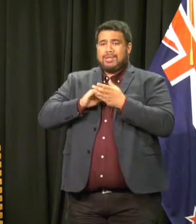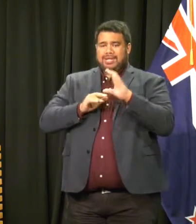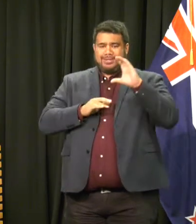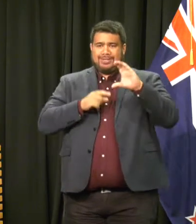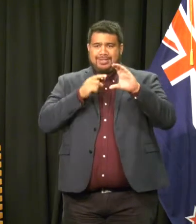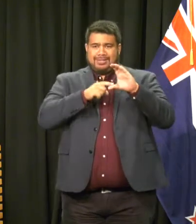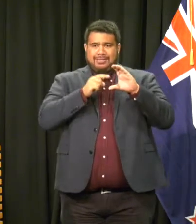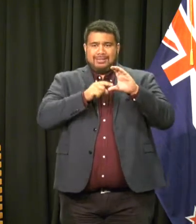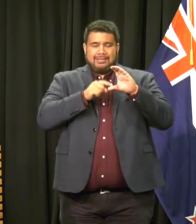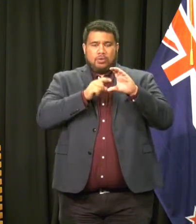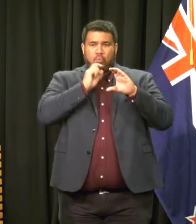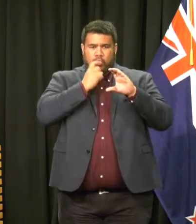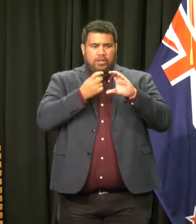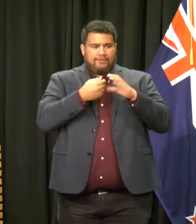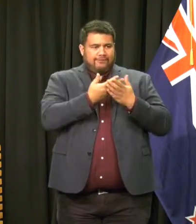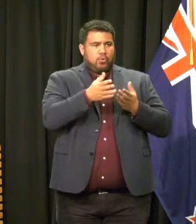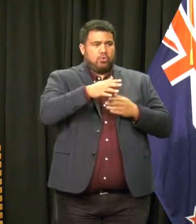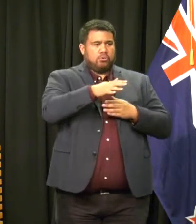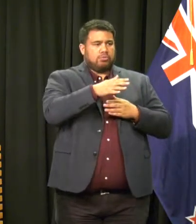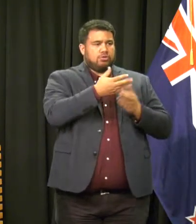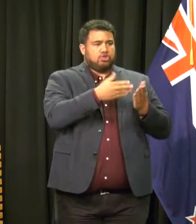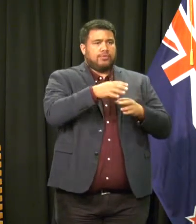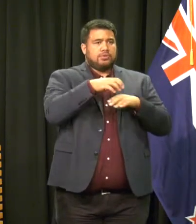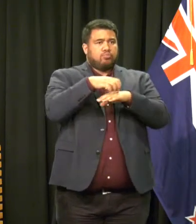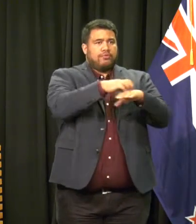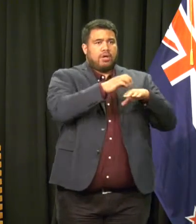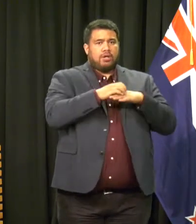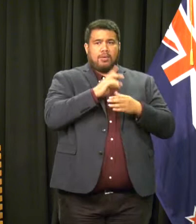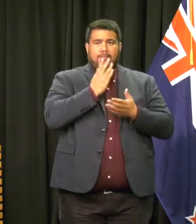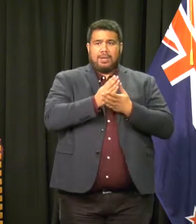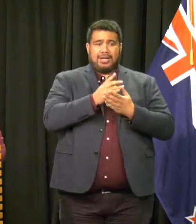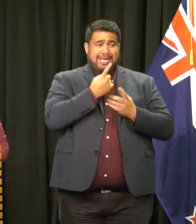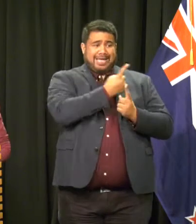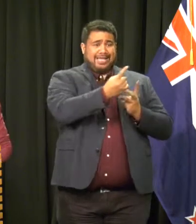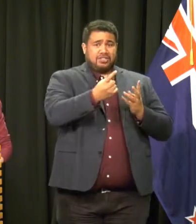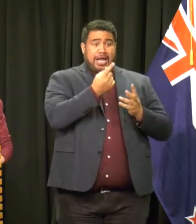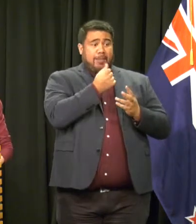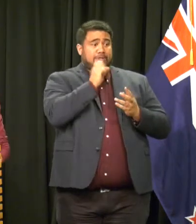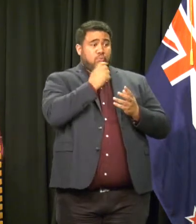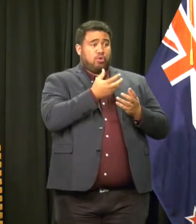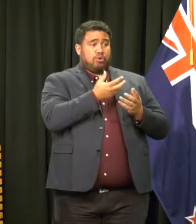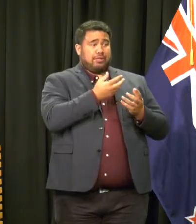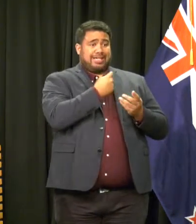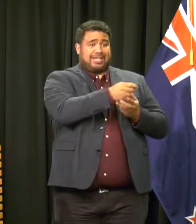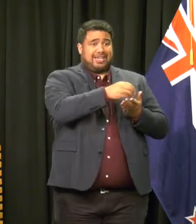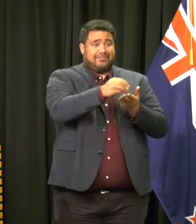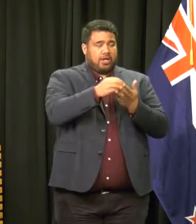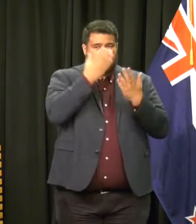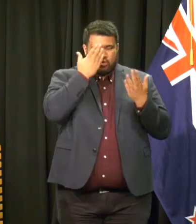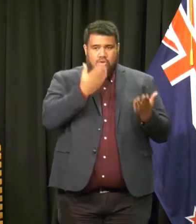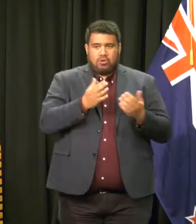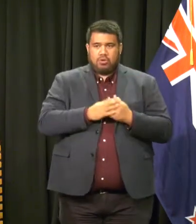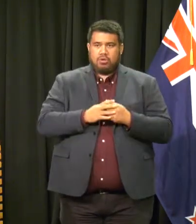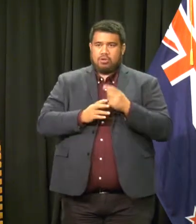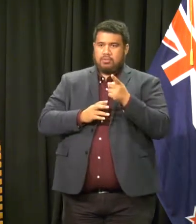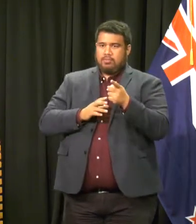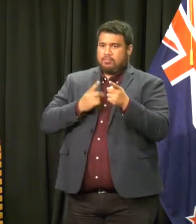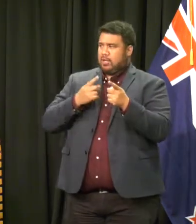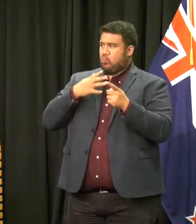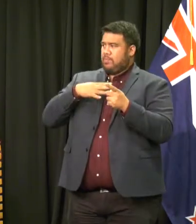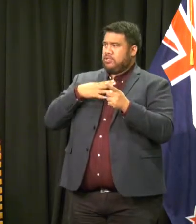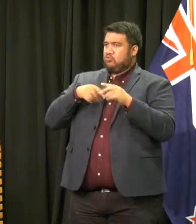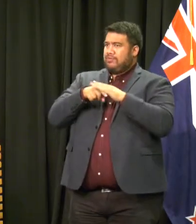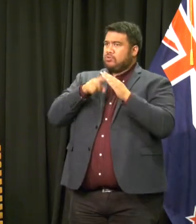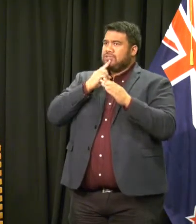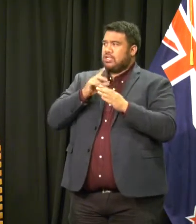a breakdown, though, of additional funding for individual services. First place. Again, as I've pointed out, 60%